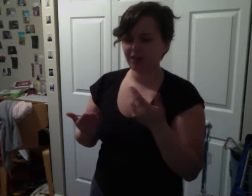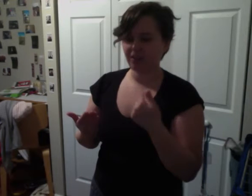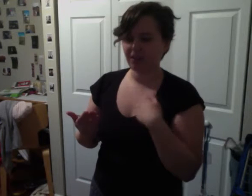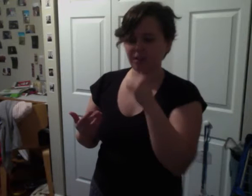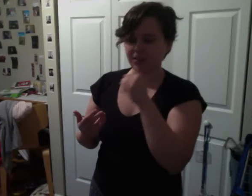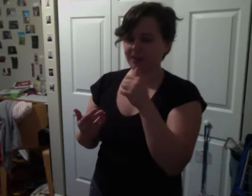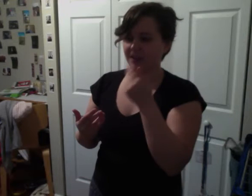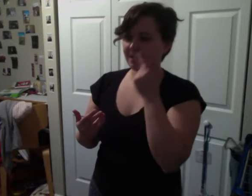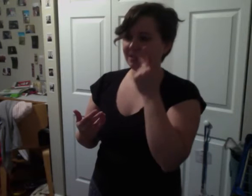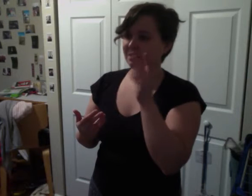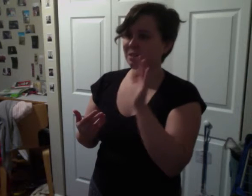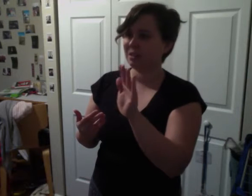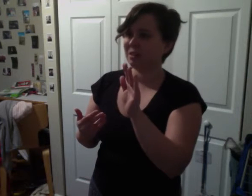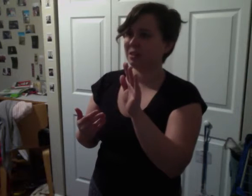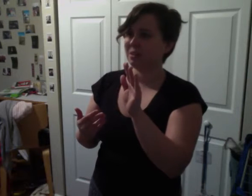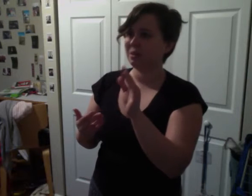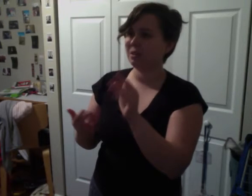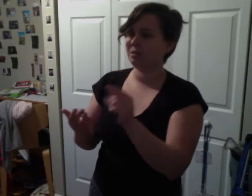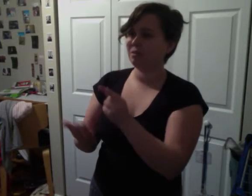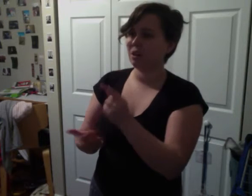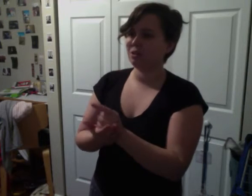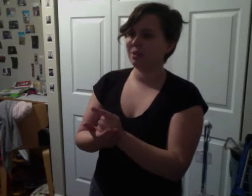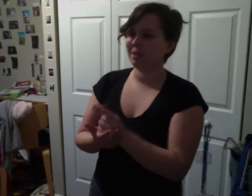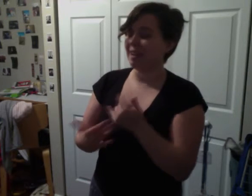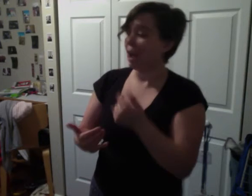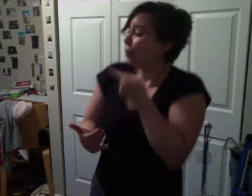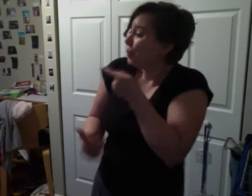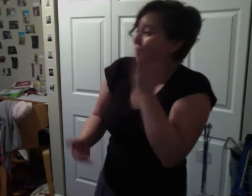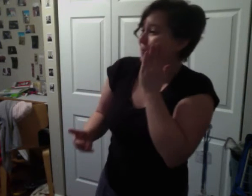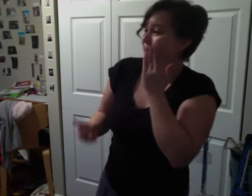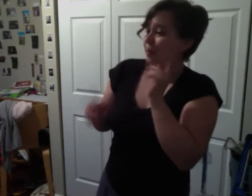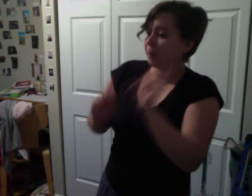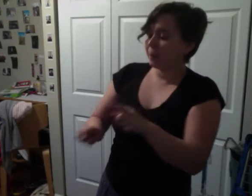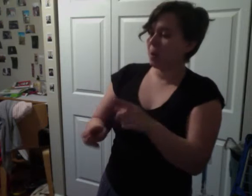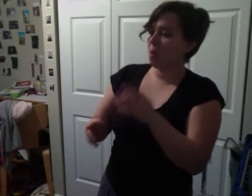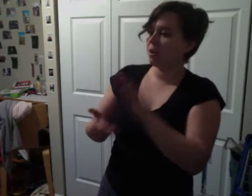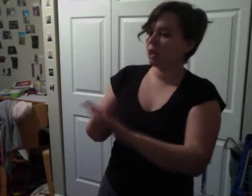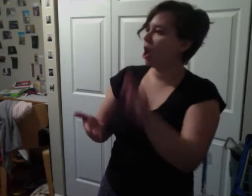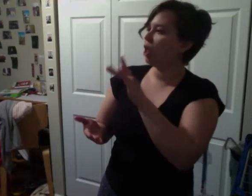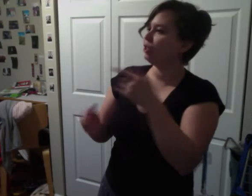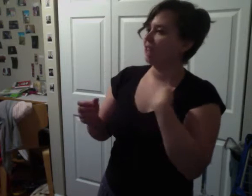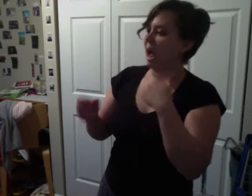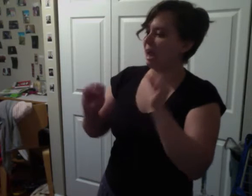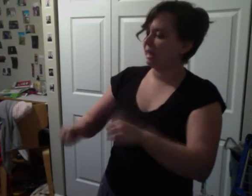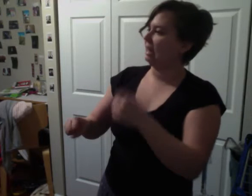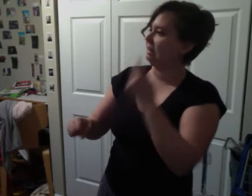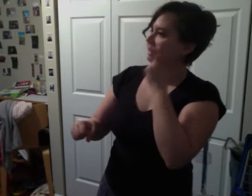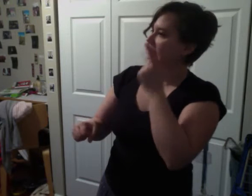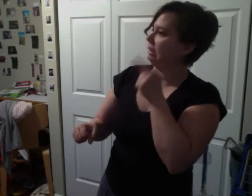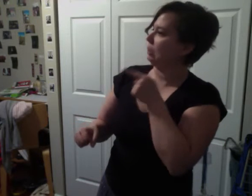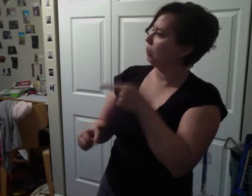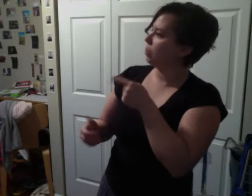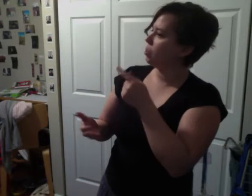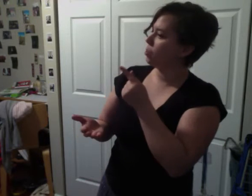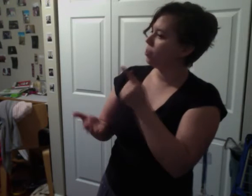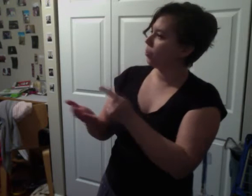to college. I'll have the opportunity to see you graduate. I didn't see him get married. Hopefully one day I'll be able